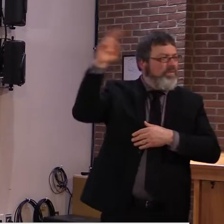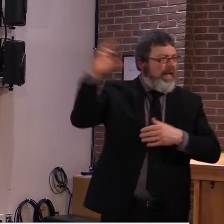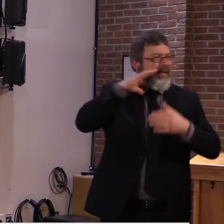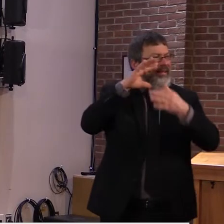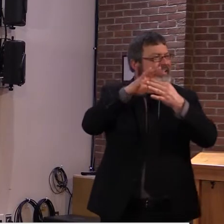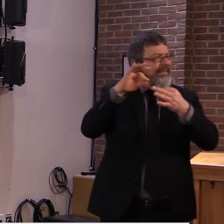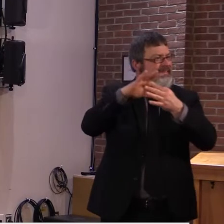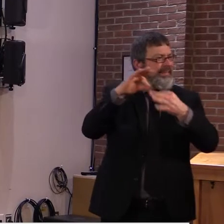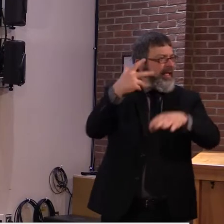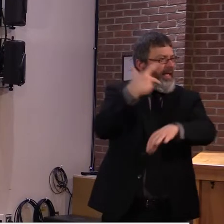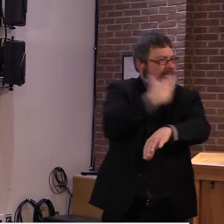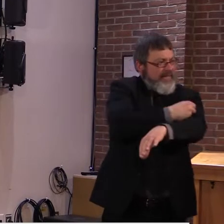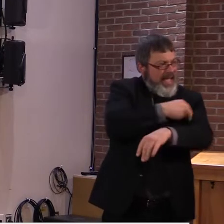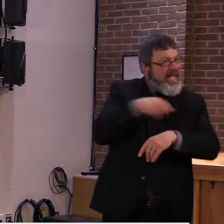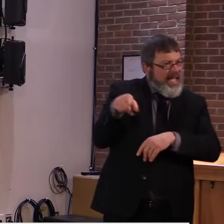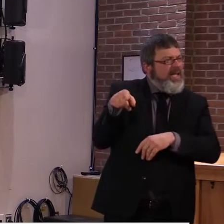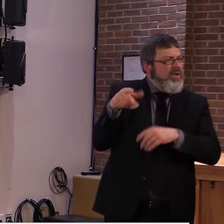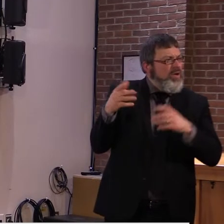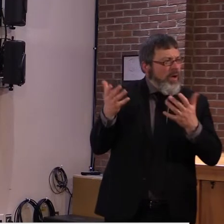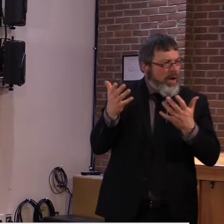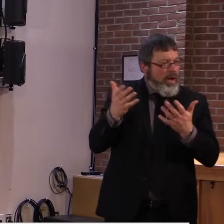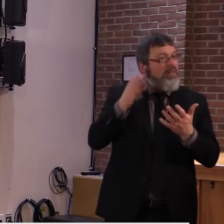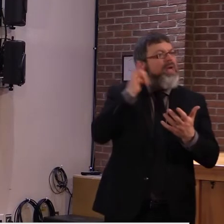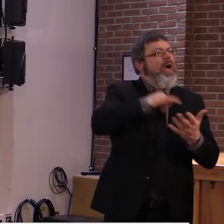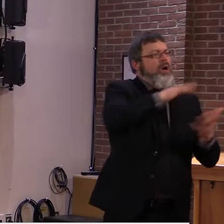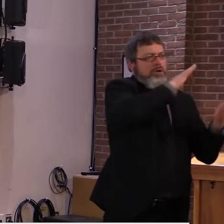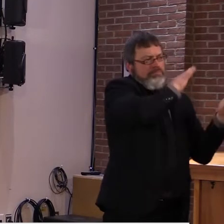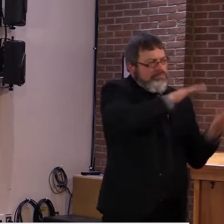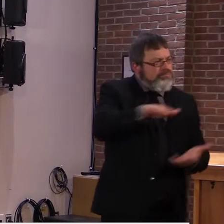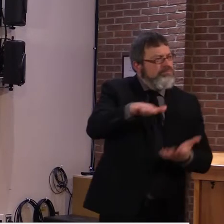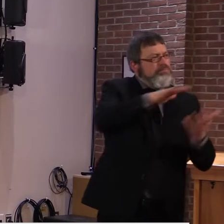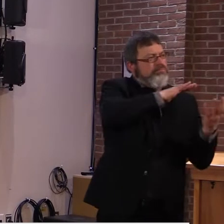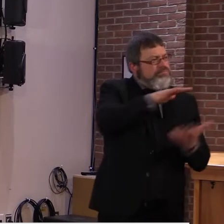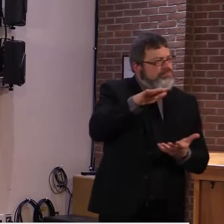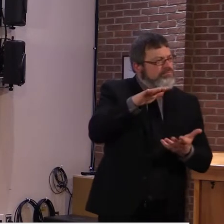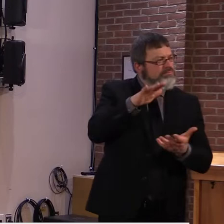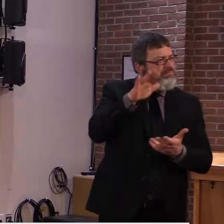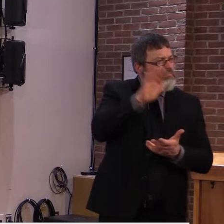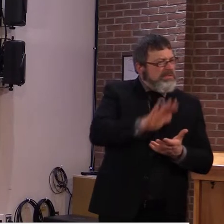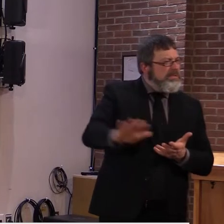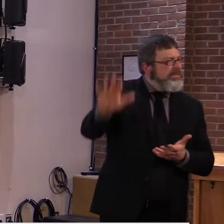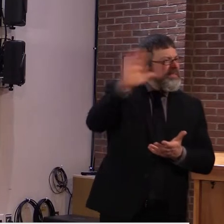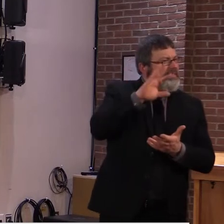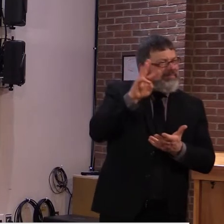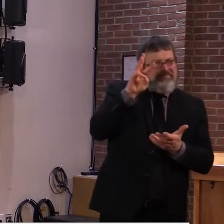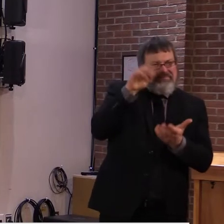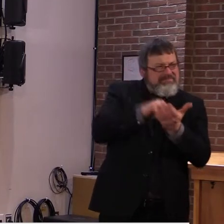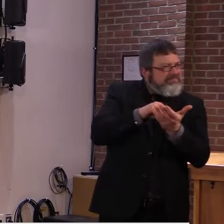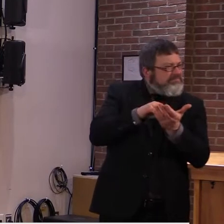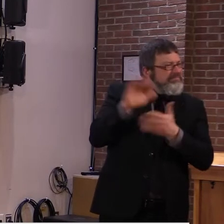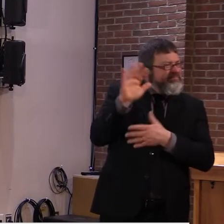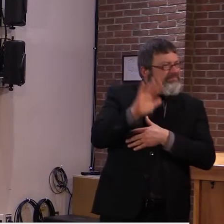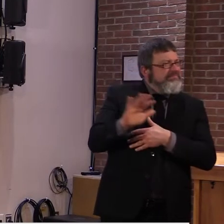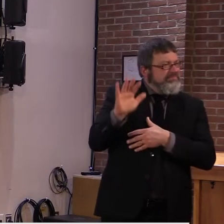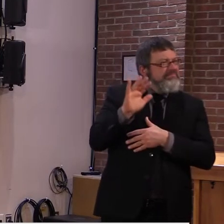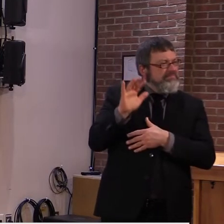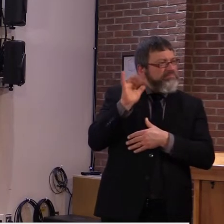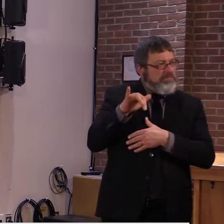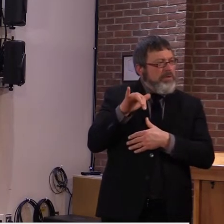only administered some 6,000 or a little over 6,000 so far. I'm wondering, I guess,